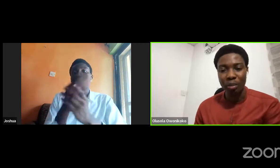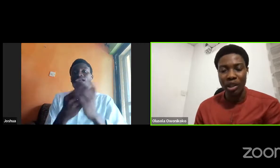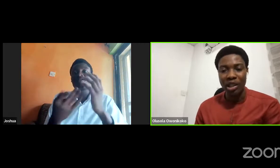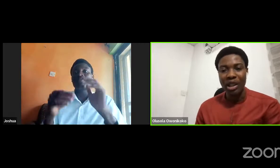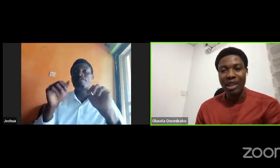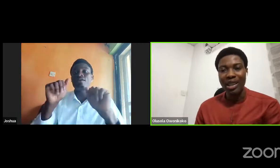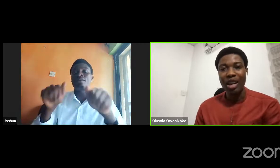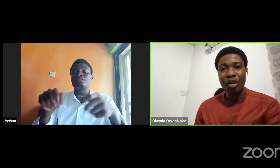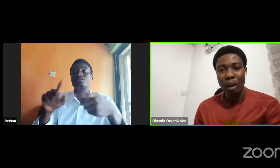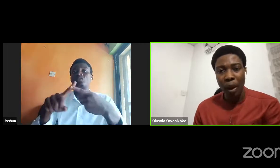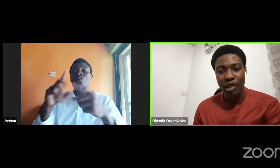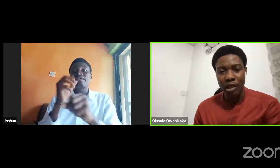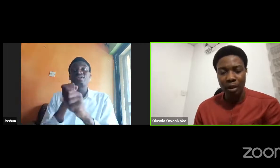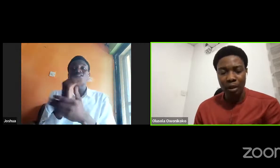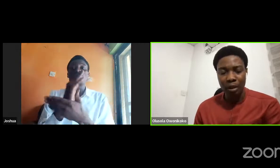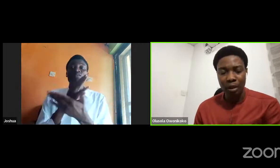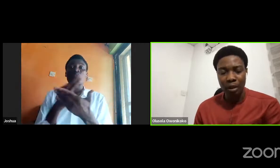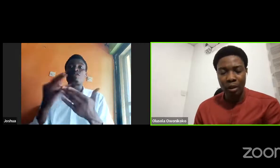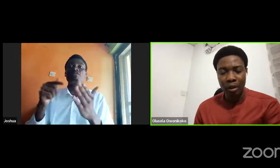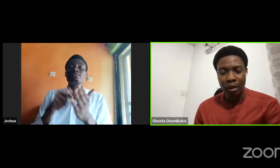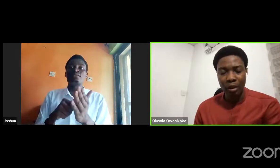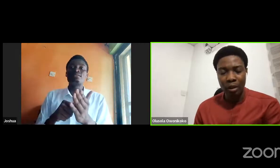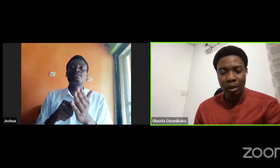to put in place, the lack of capacity to